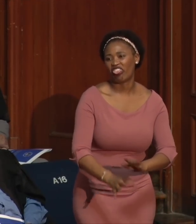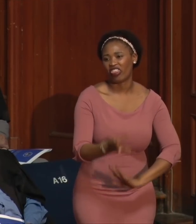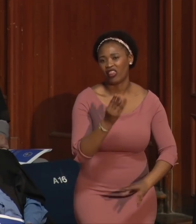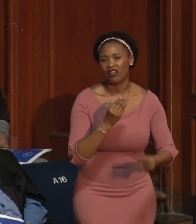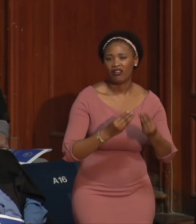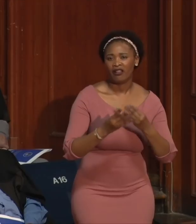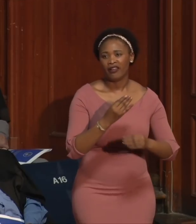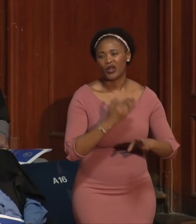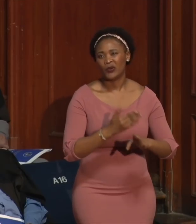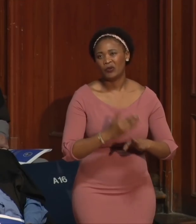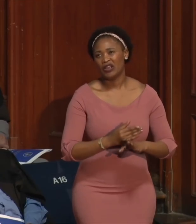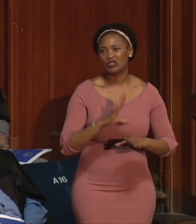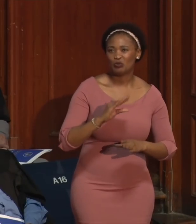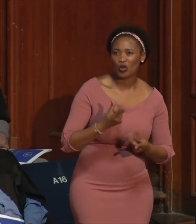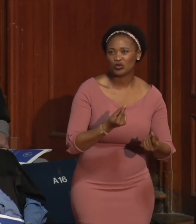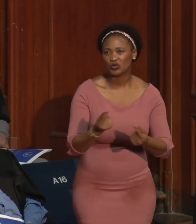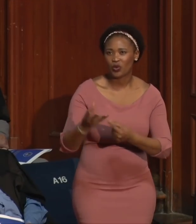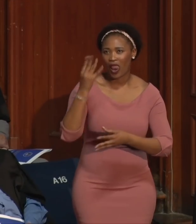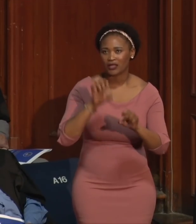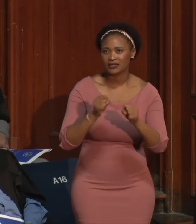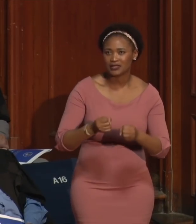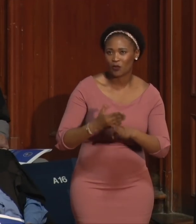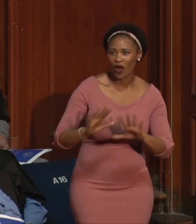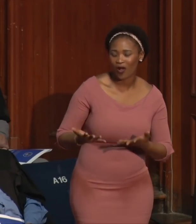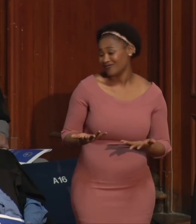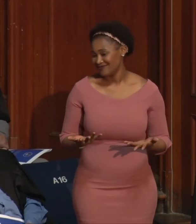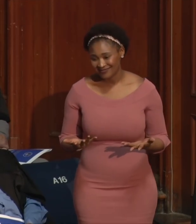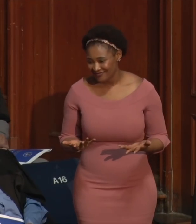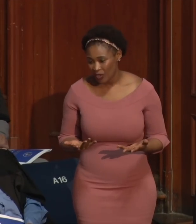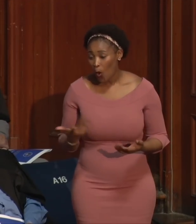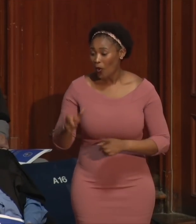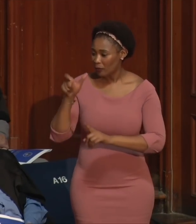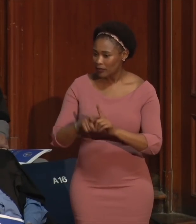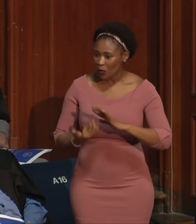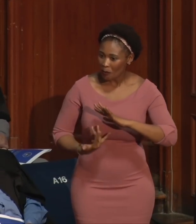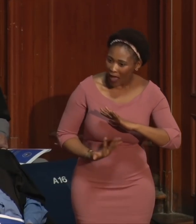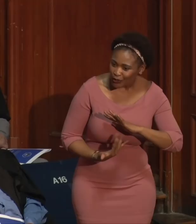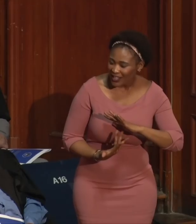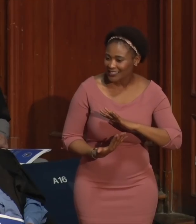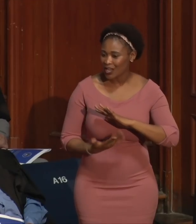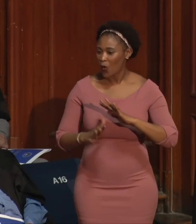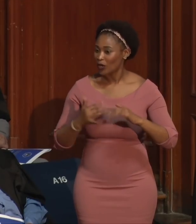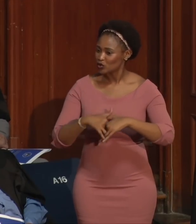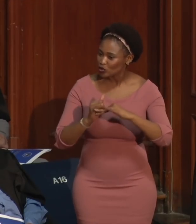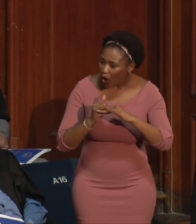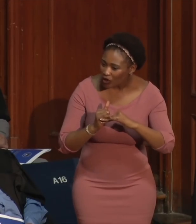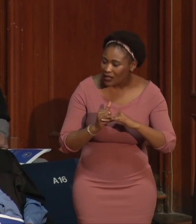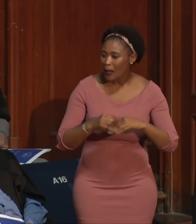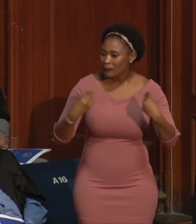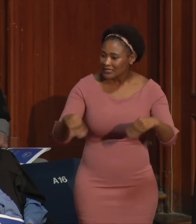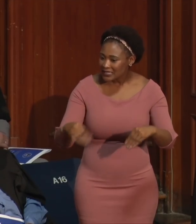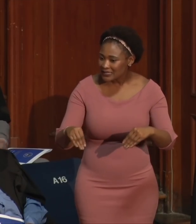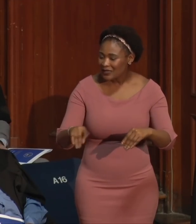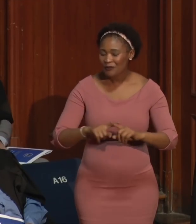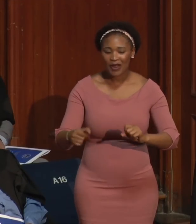job to learn how the whole system works. The person who is passionate about starting X business, but